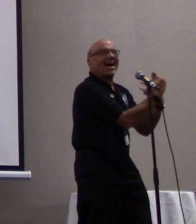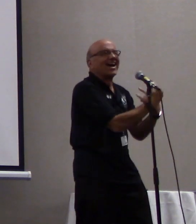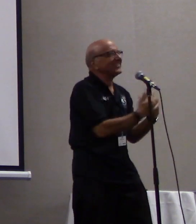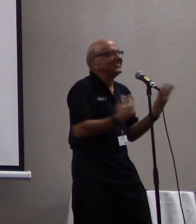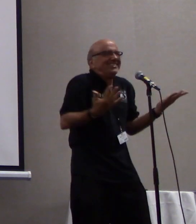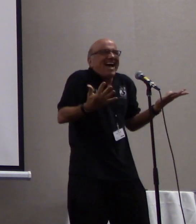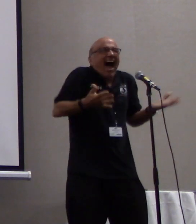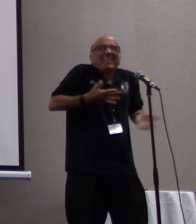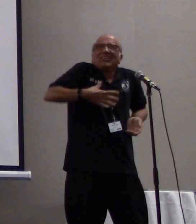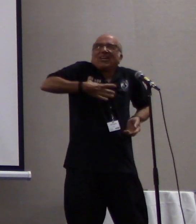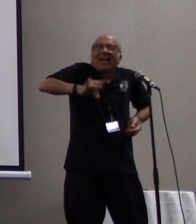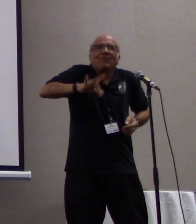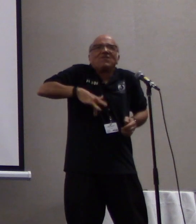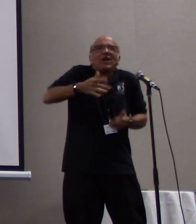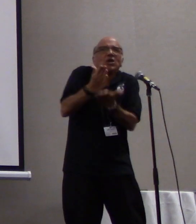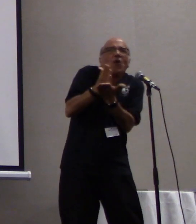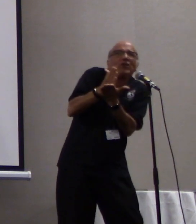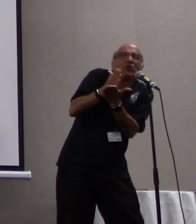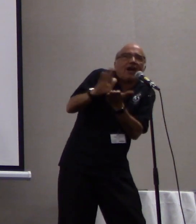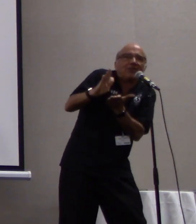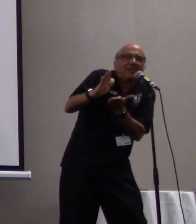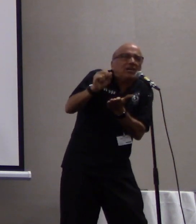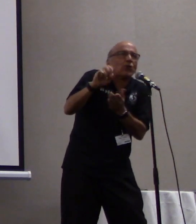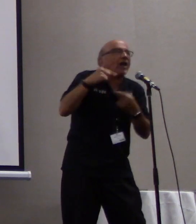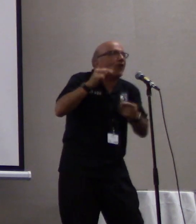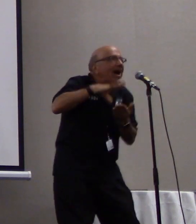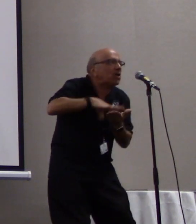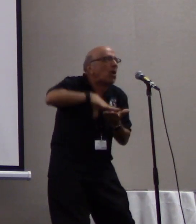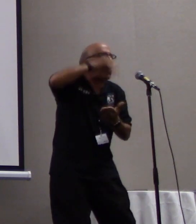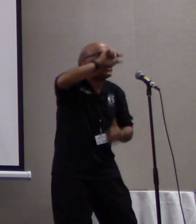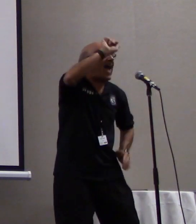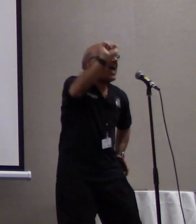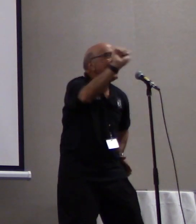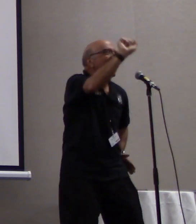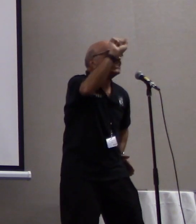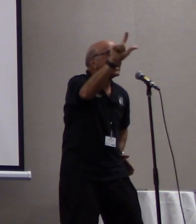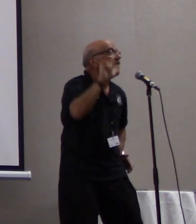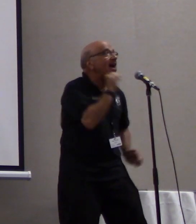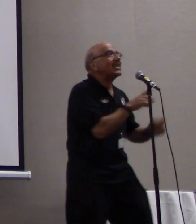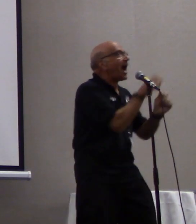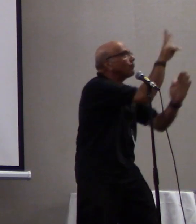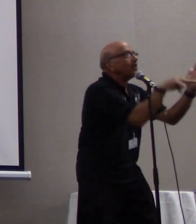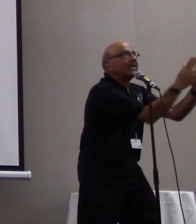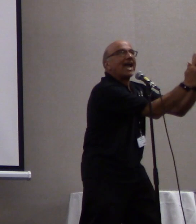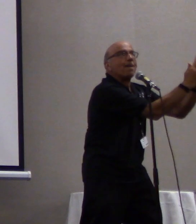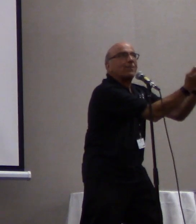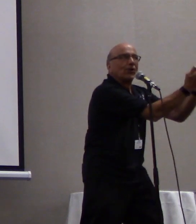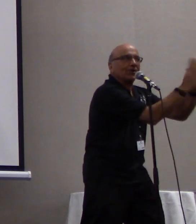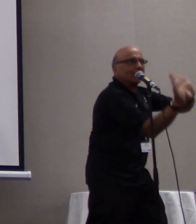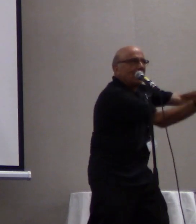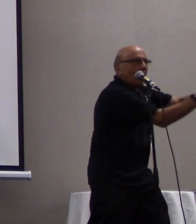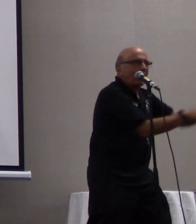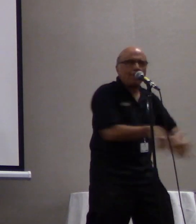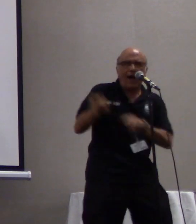me and I just didn't like the feeling of rejection. So I tried to learn ASL, now reading a